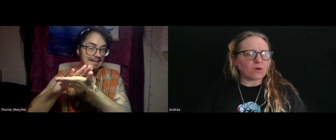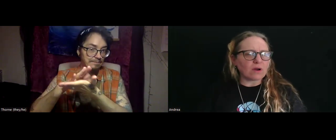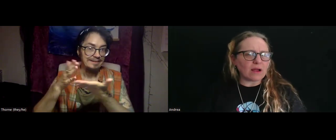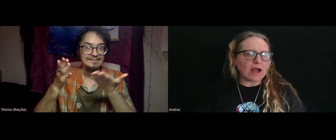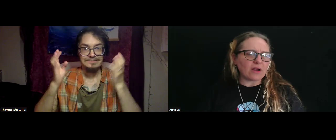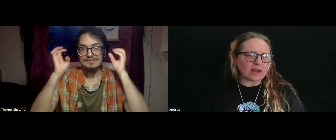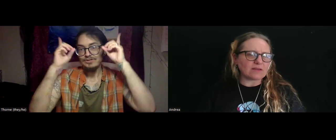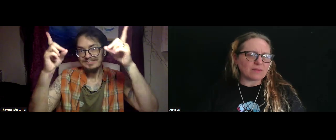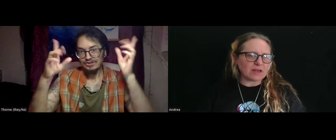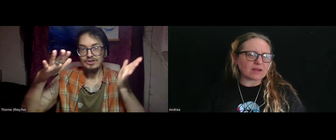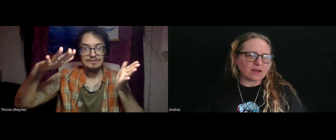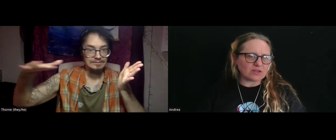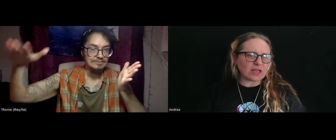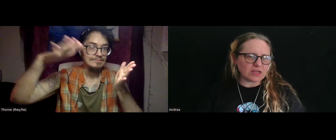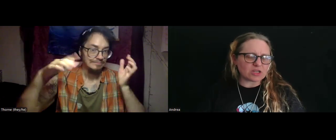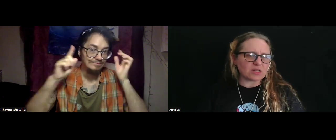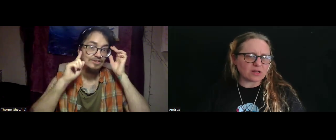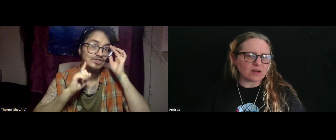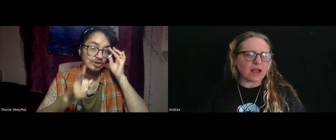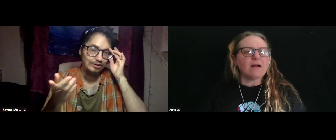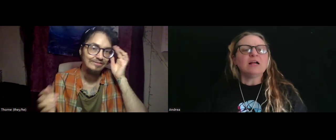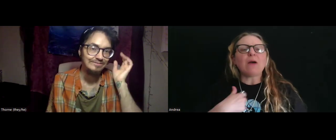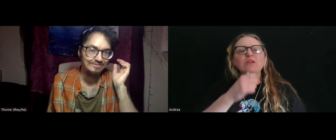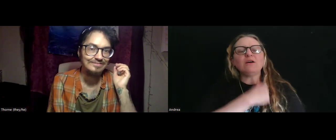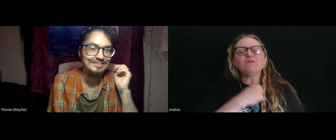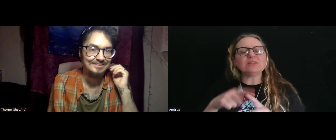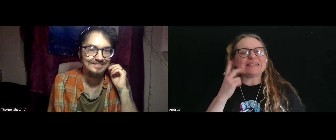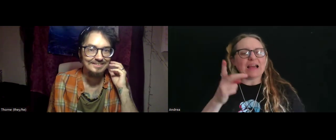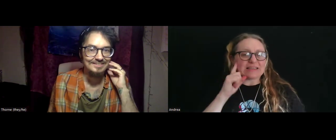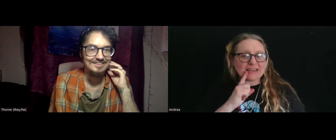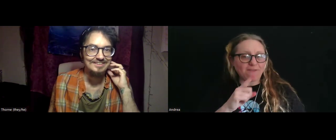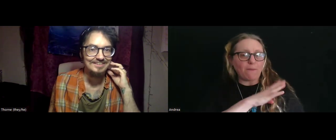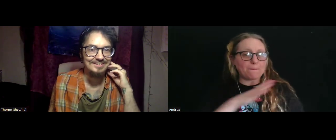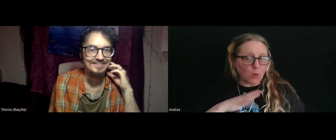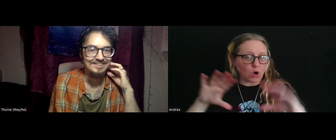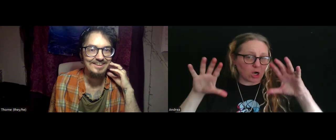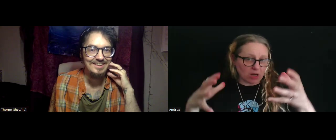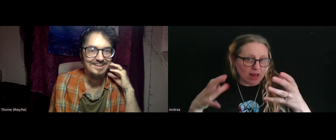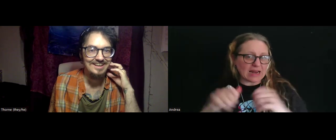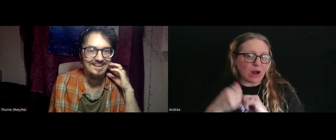or higher academic education. Yeah. I would love to see a deaf board and how